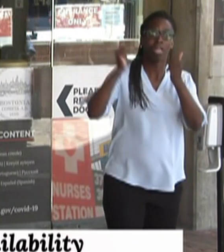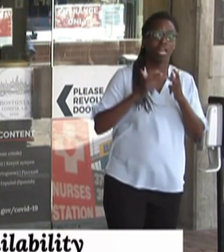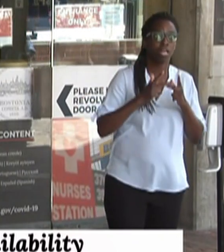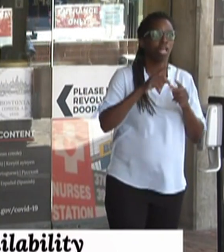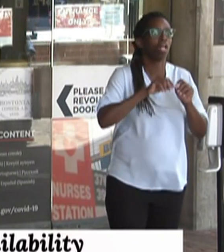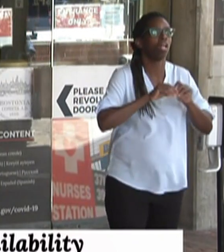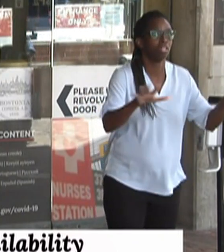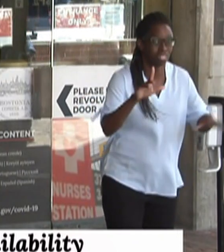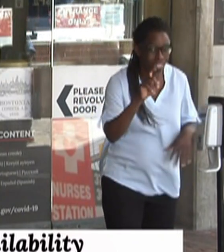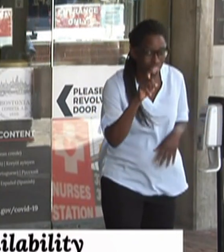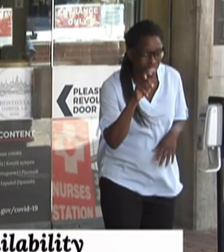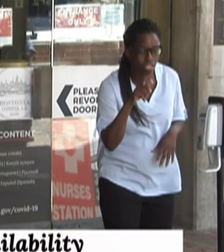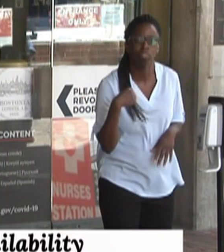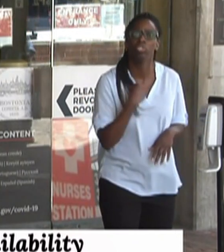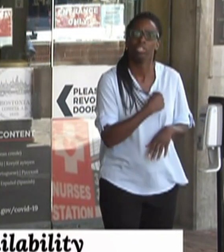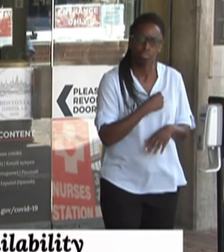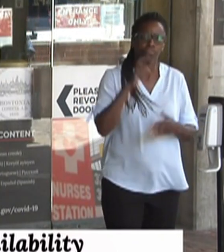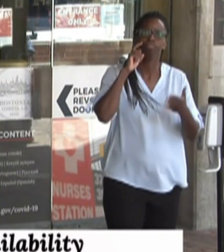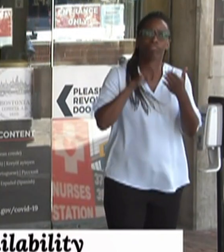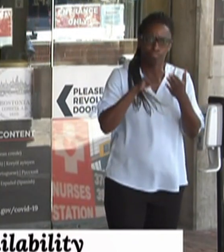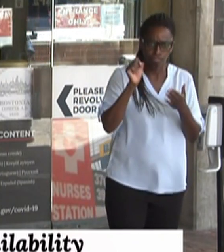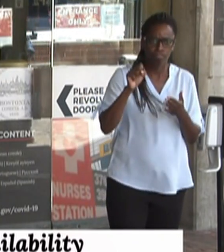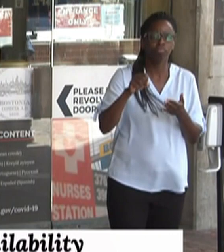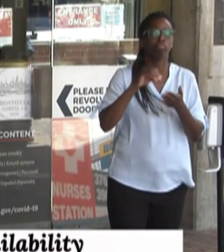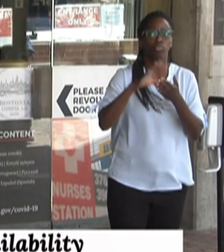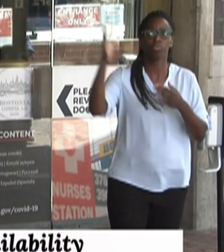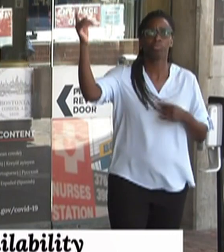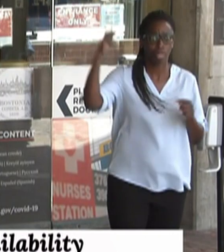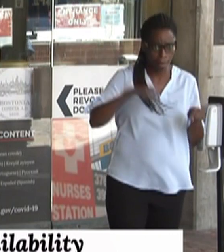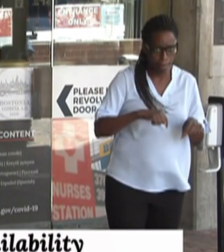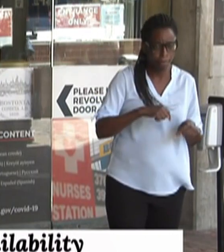Boston. It's important that we collectively as a city